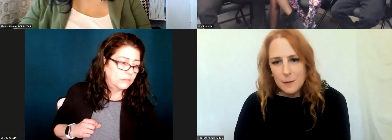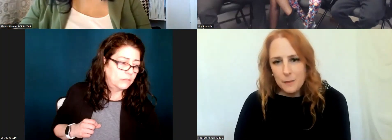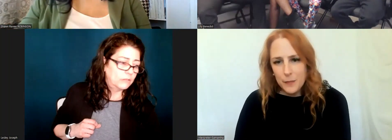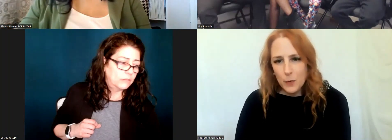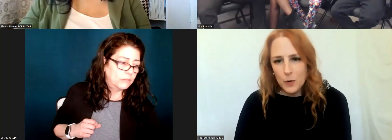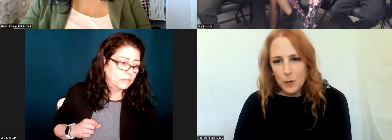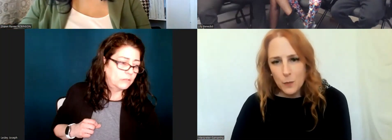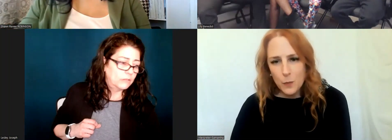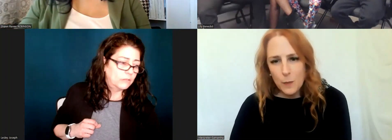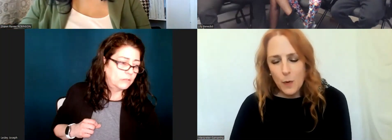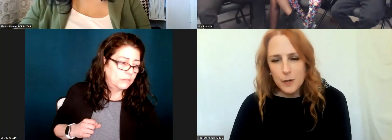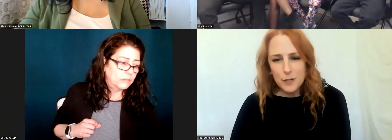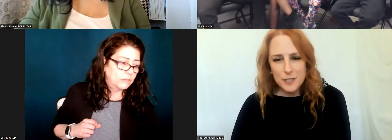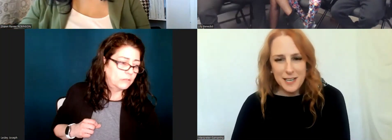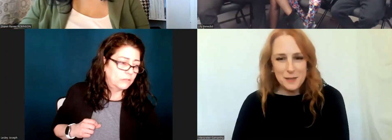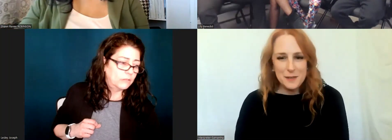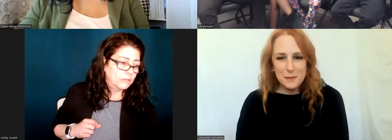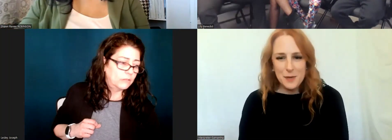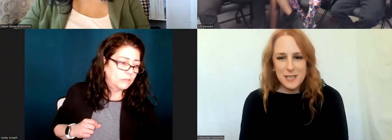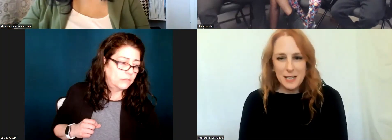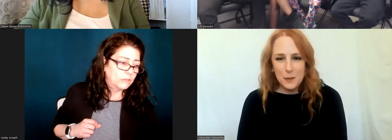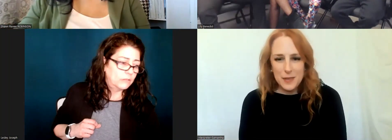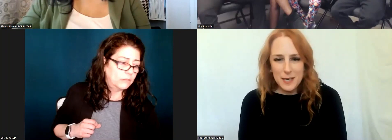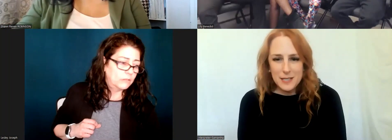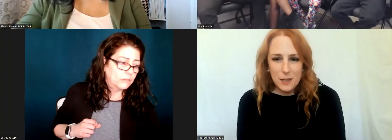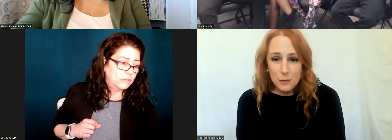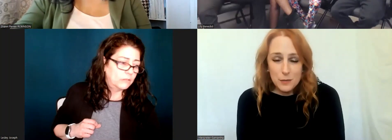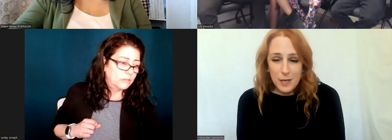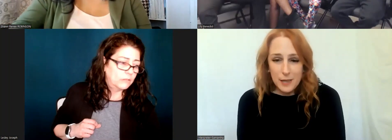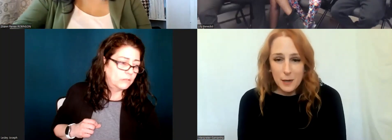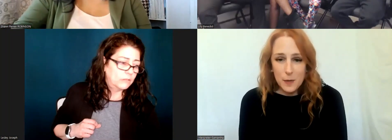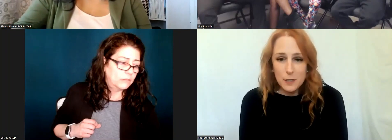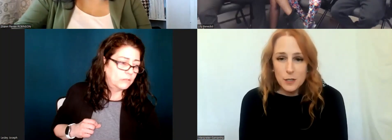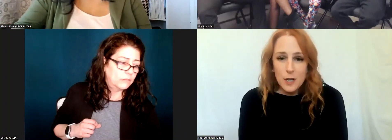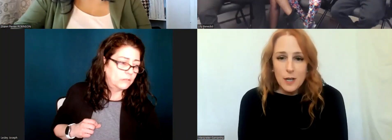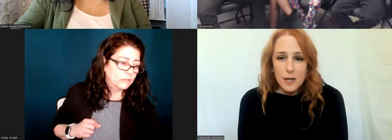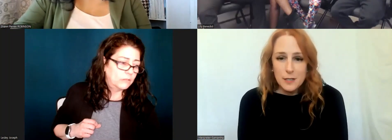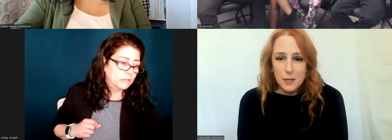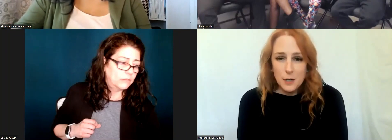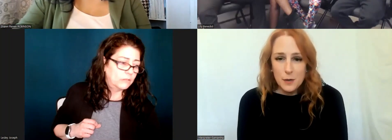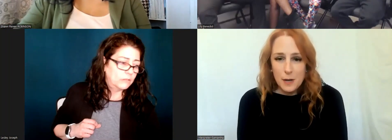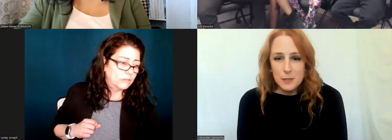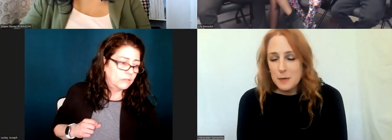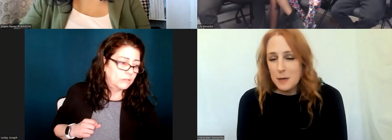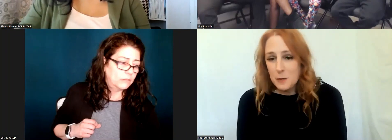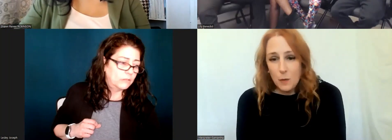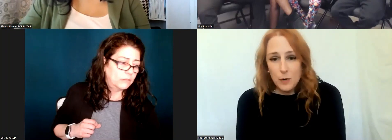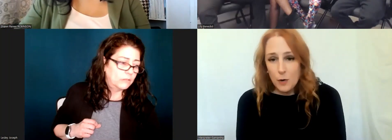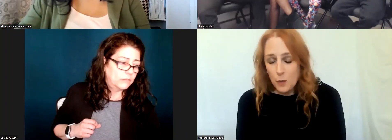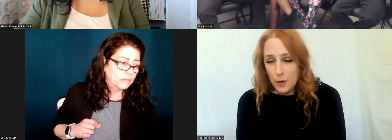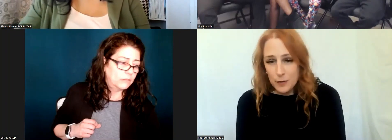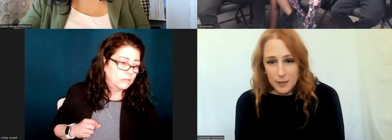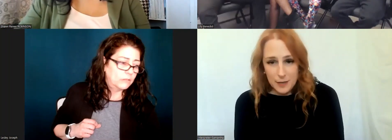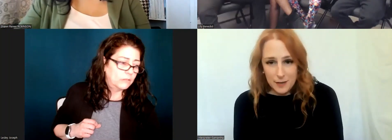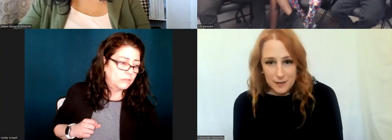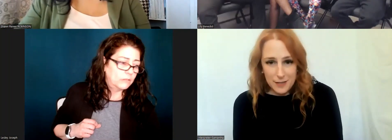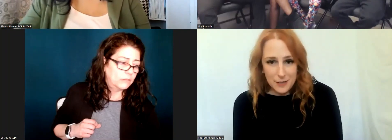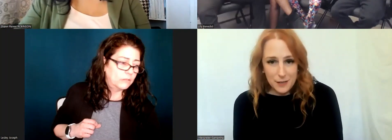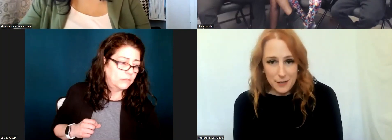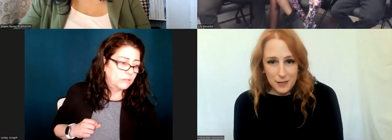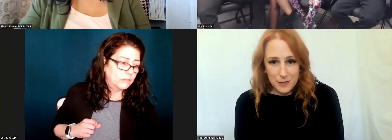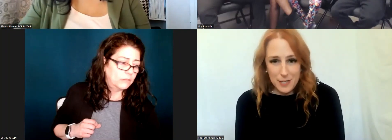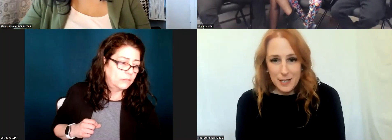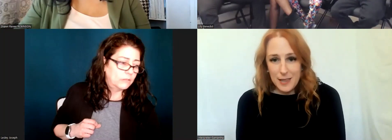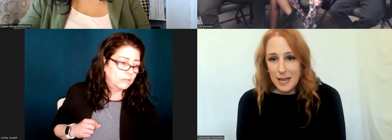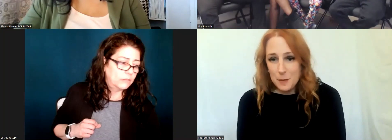or we won't understand exactly what they said through sign language. And so sometimes we won't know a word that